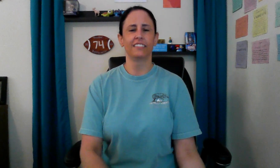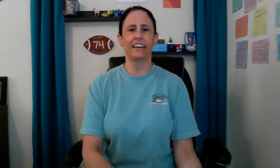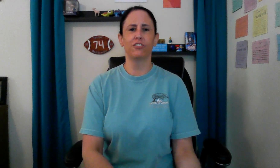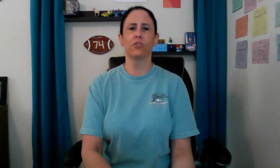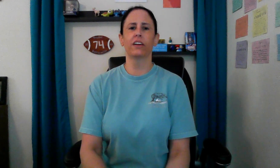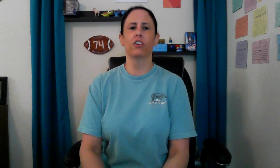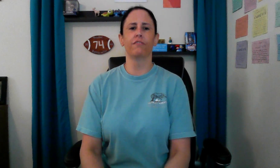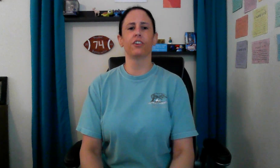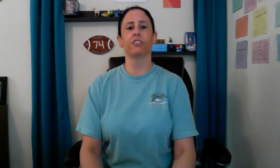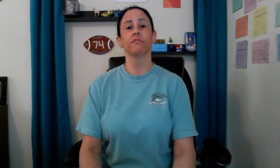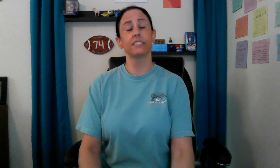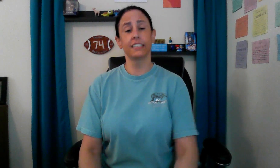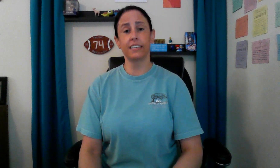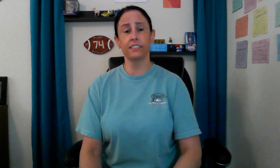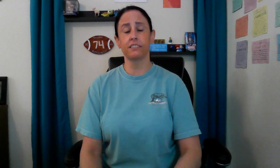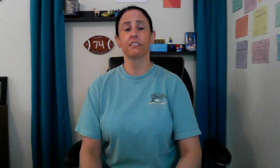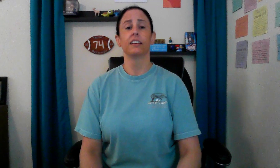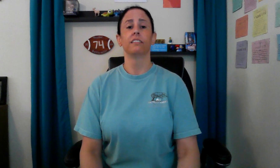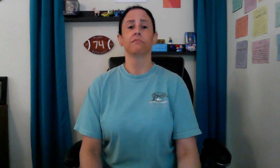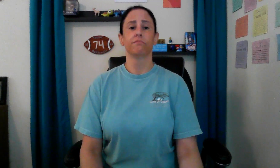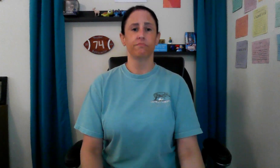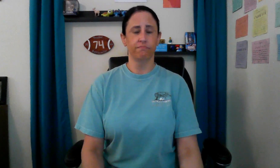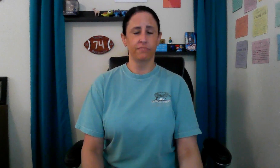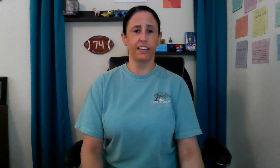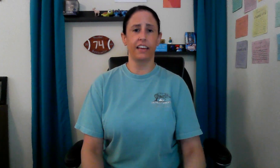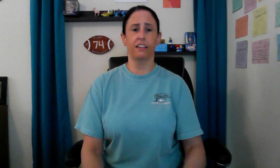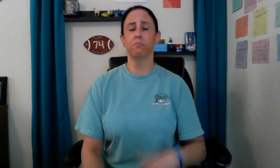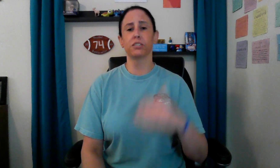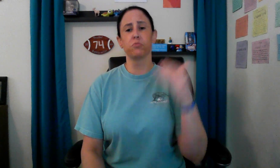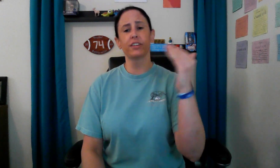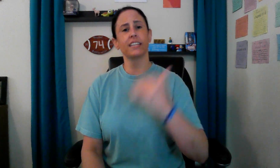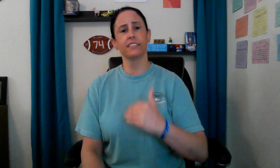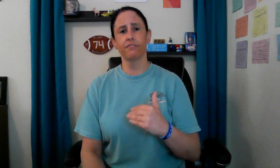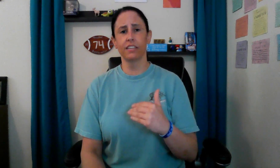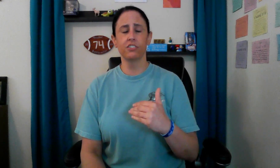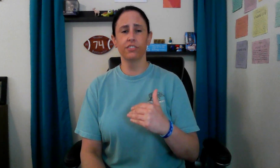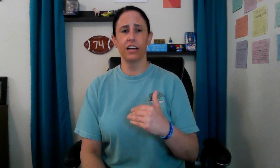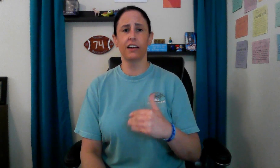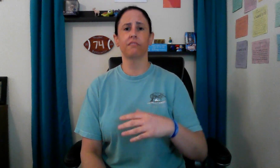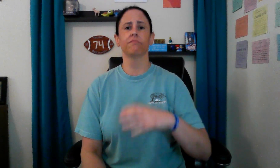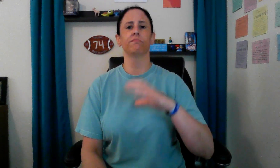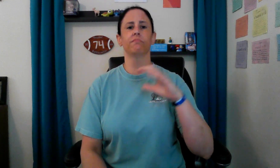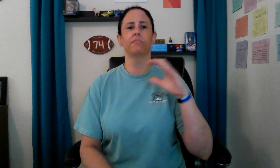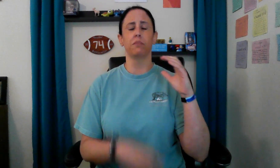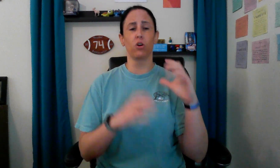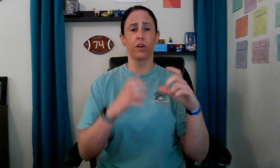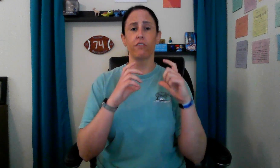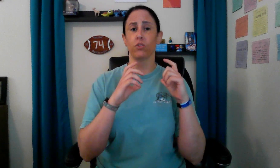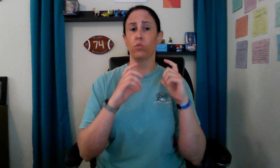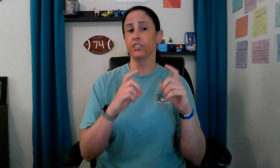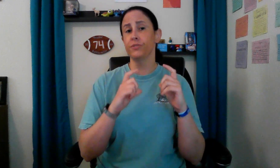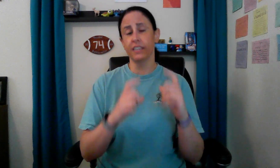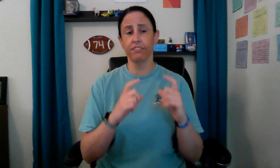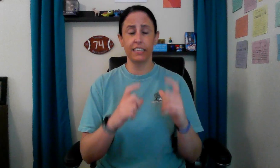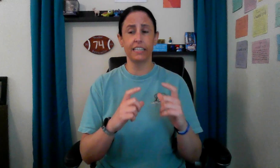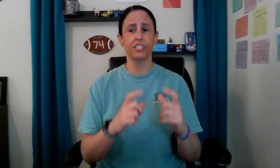Now going over cities. Again, much more extensive list online. I'm going over the ones you definitely need to